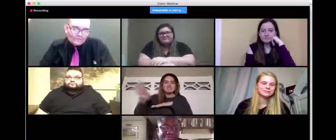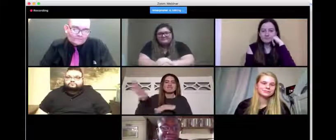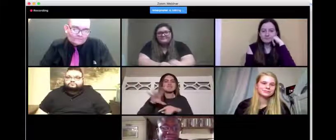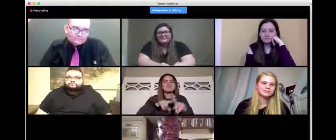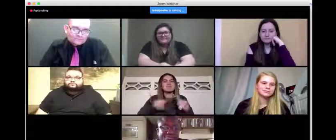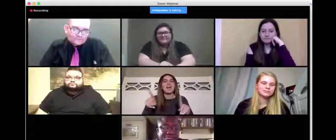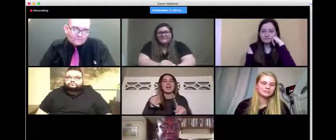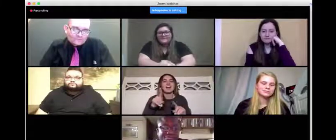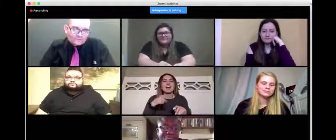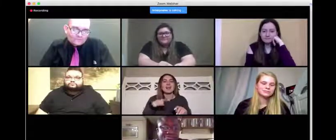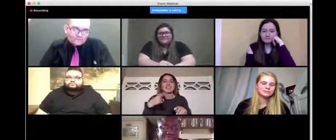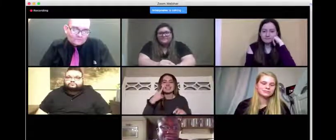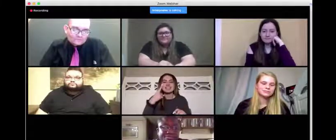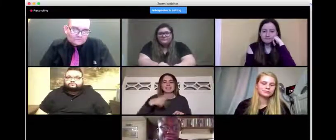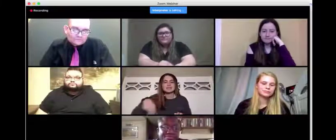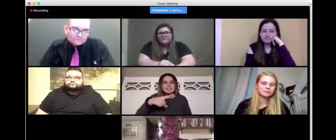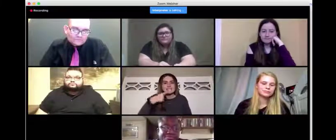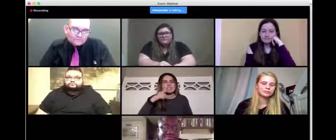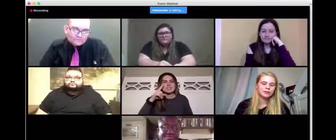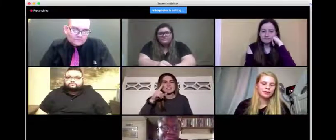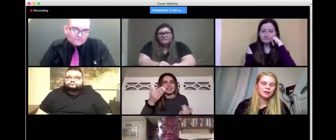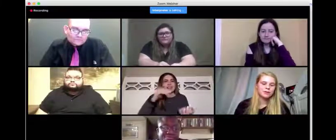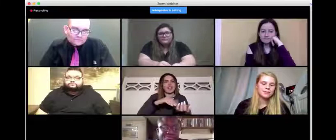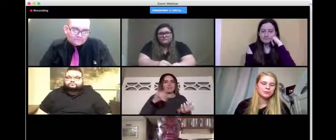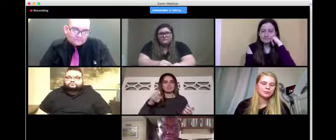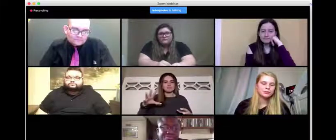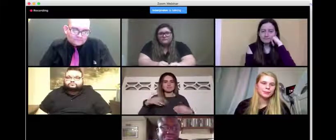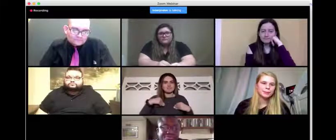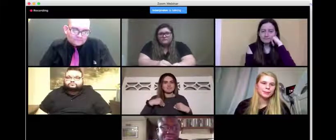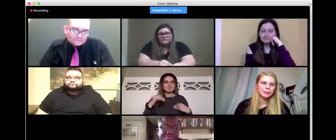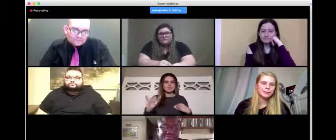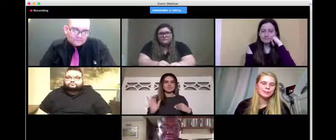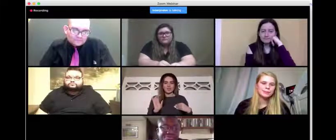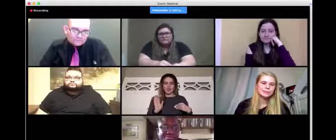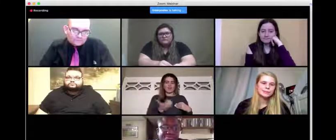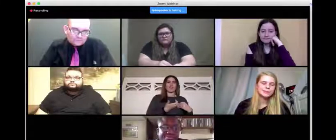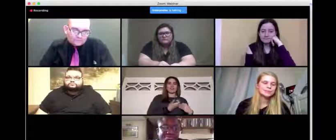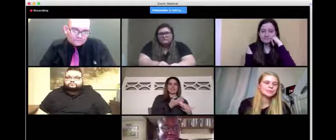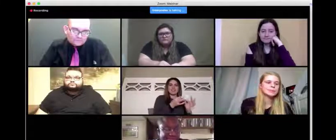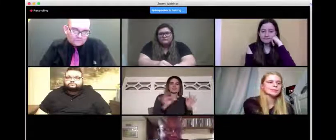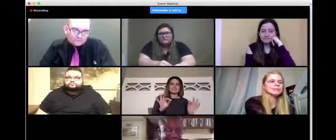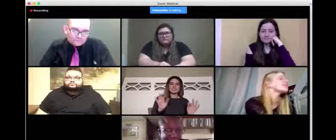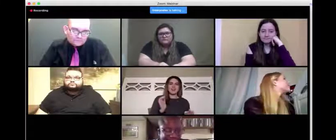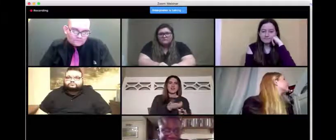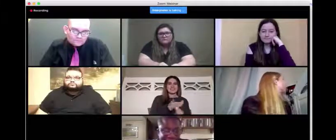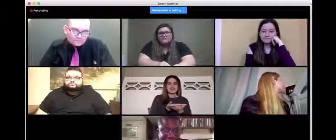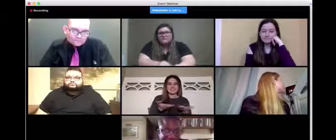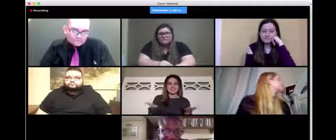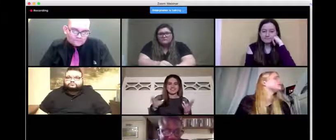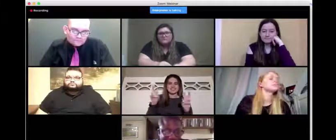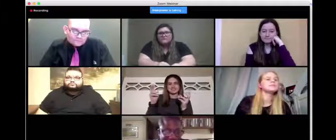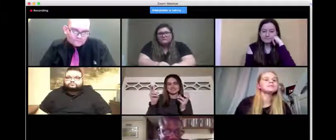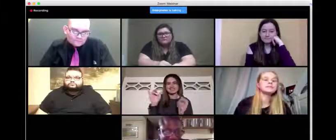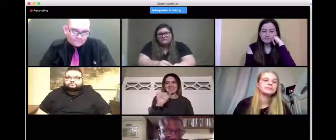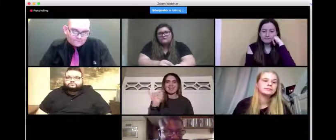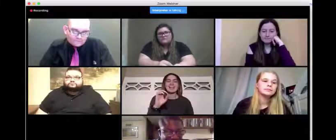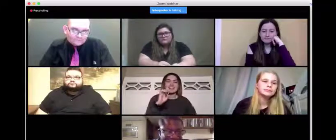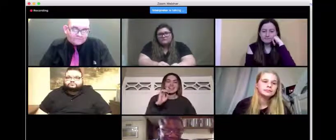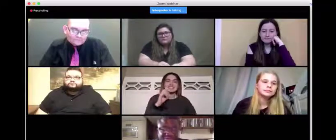that they're kind of accepting our language now, that, it's really that they're learning about it and it's becoming more part of the